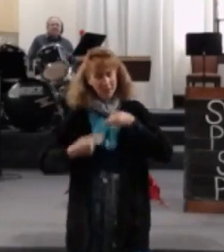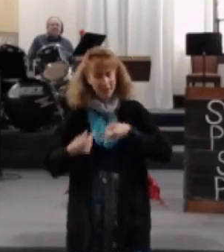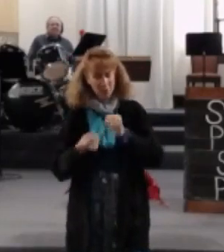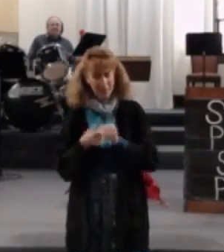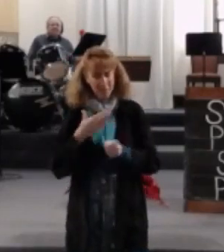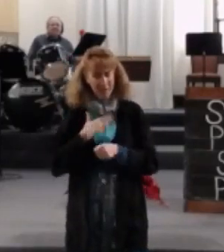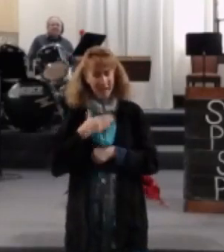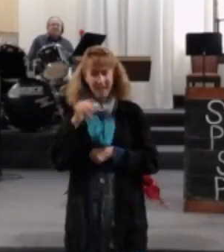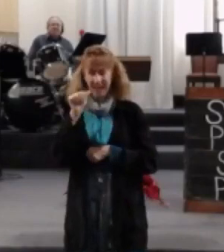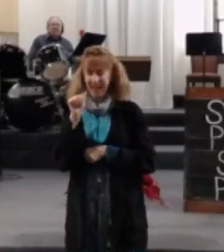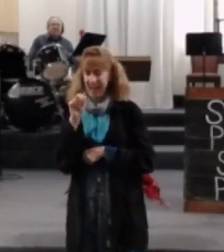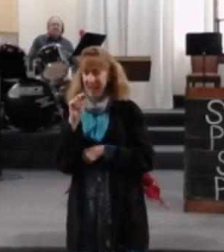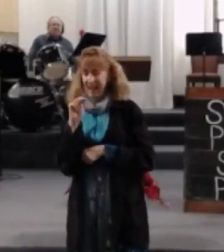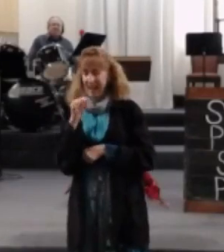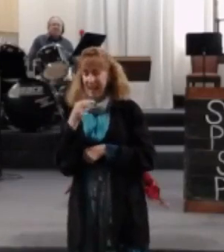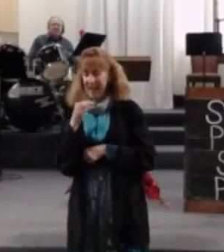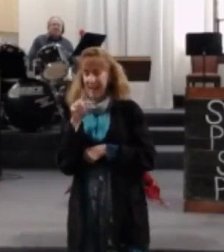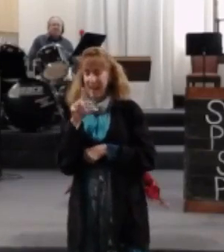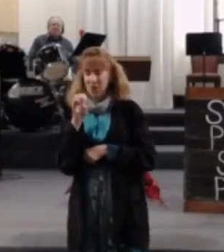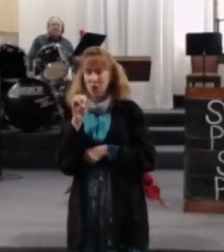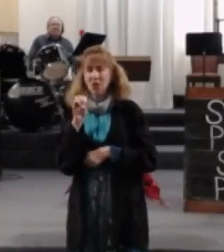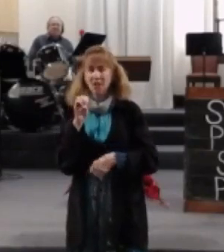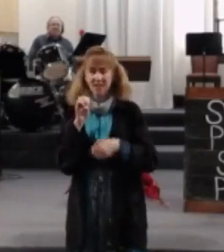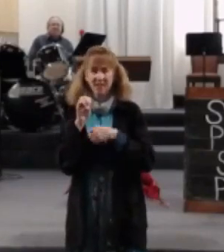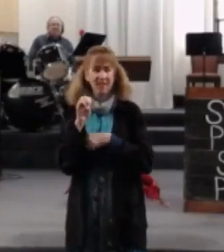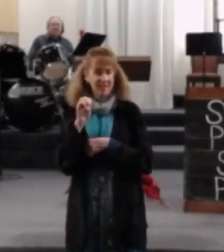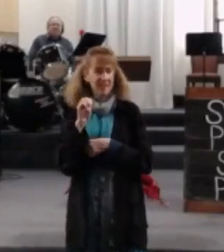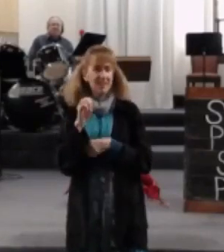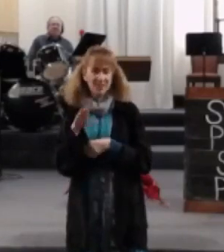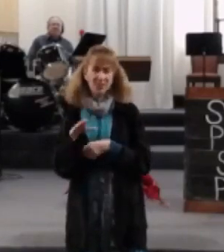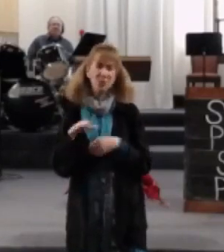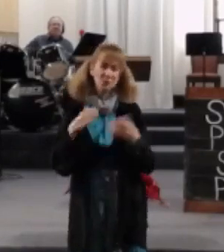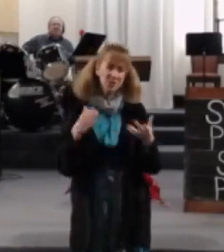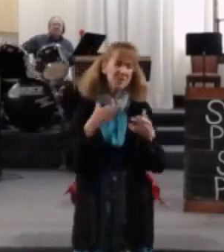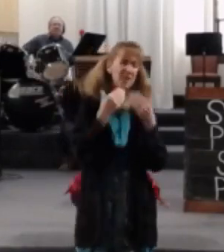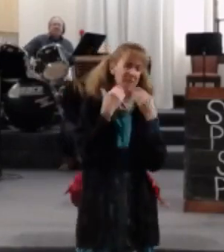But it's going to be a constant battle probably throughout my life.